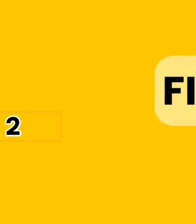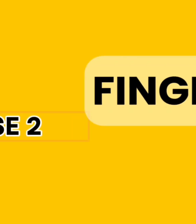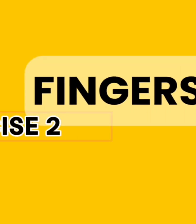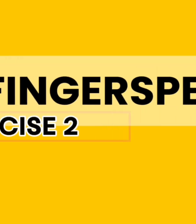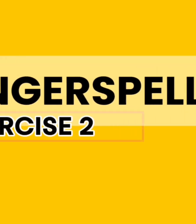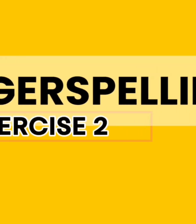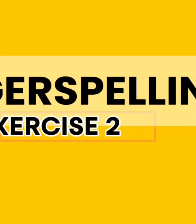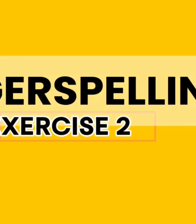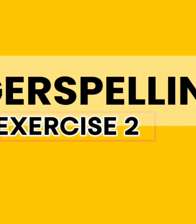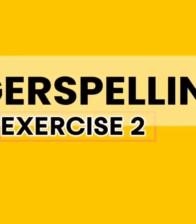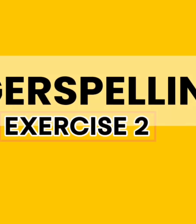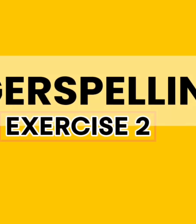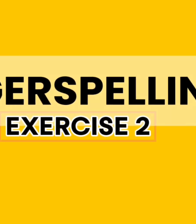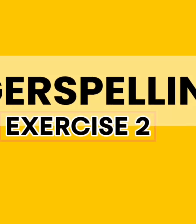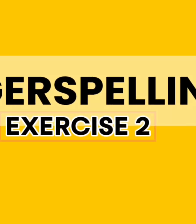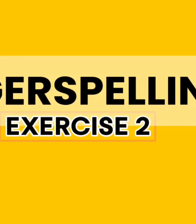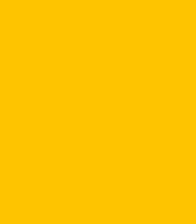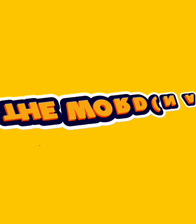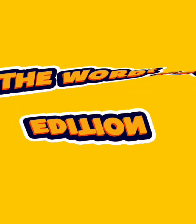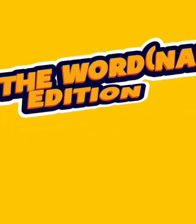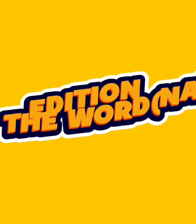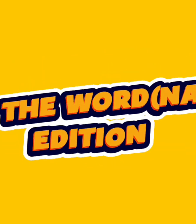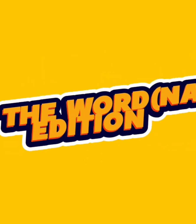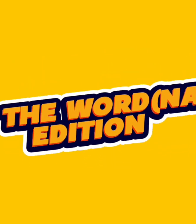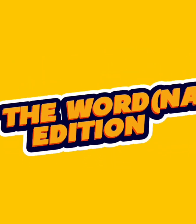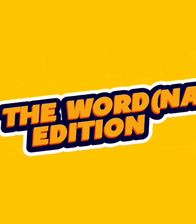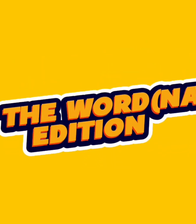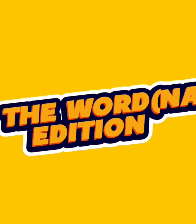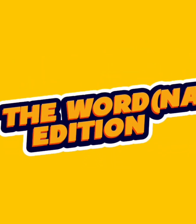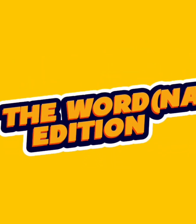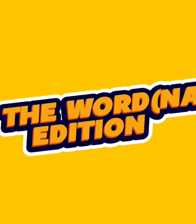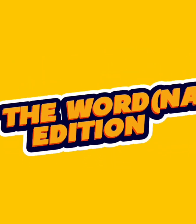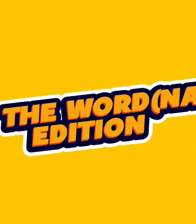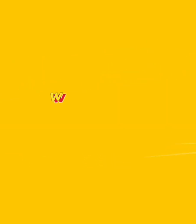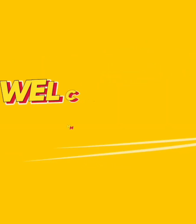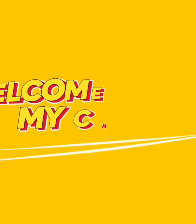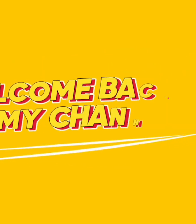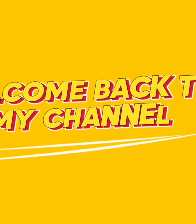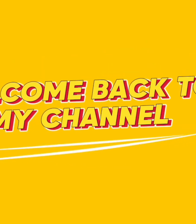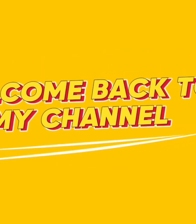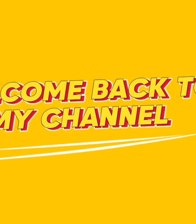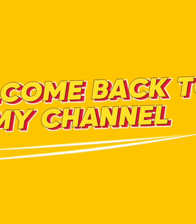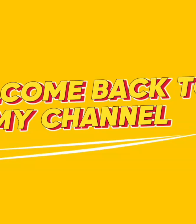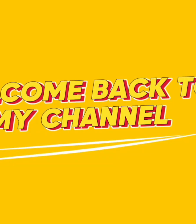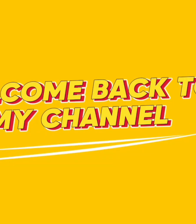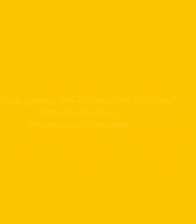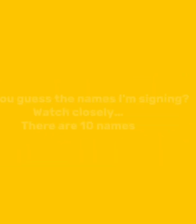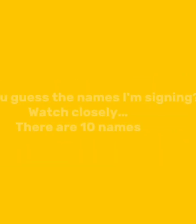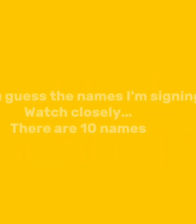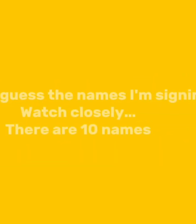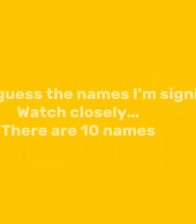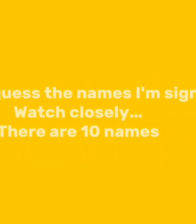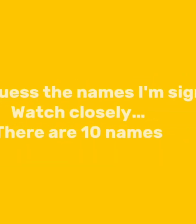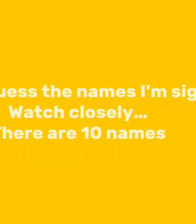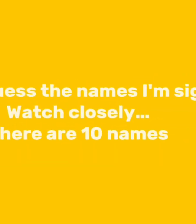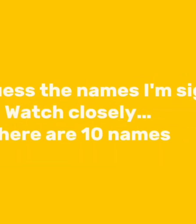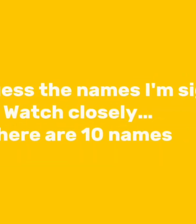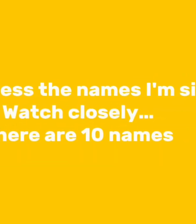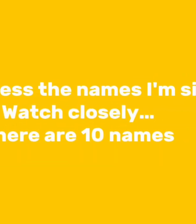Hey everyone, welcome back to my channel. Today we're doing something fun and your job is to guess each one before I reveal the answers